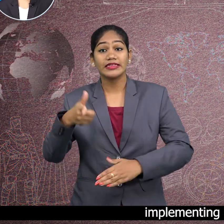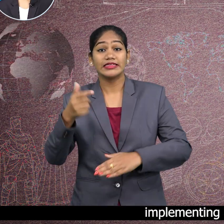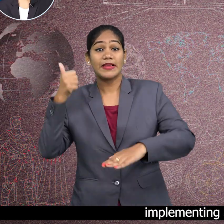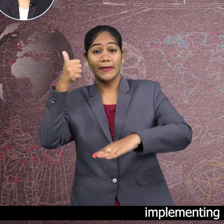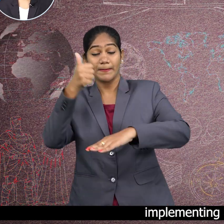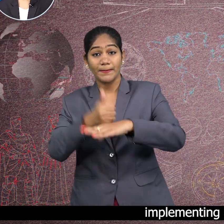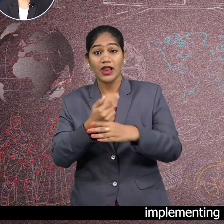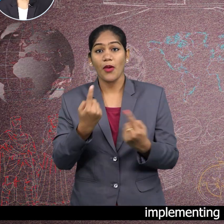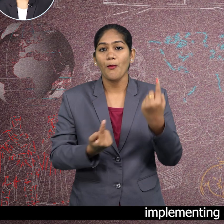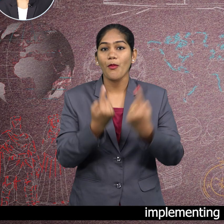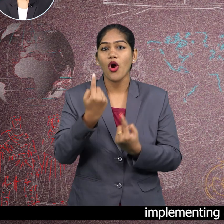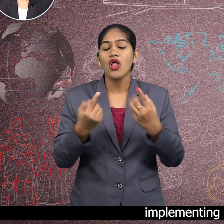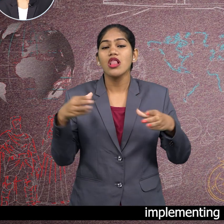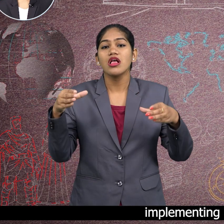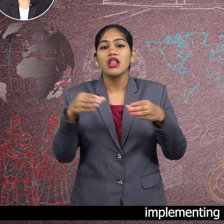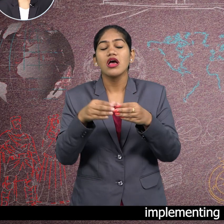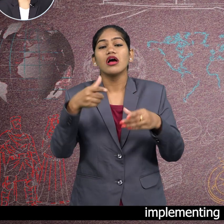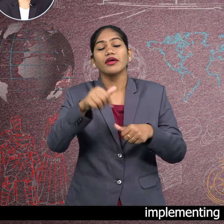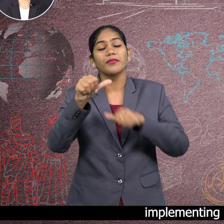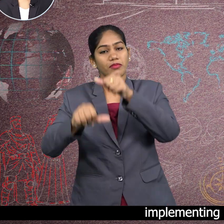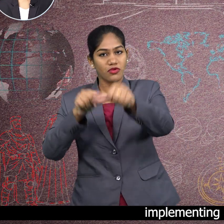implementing a political process.